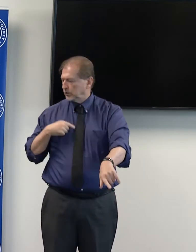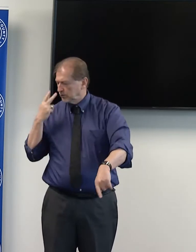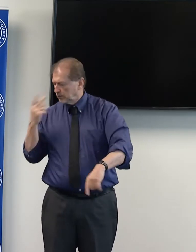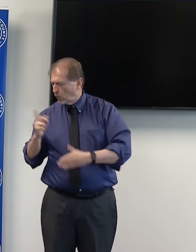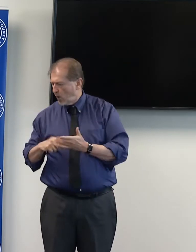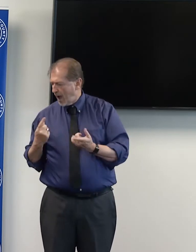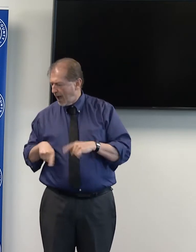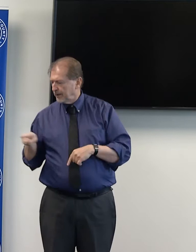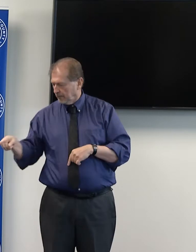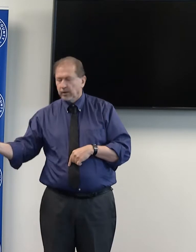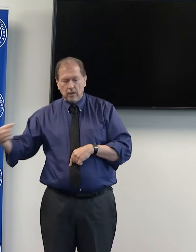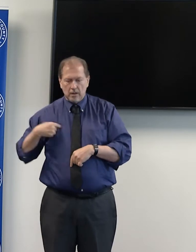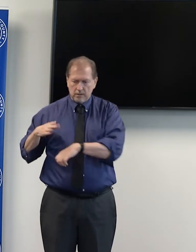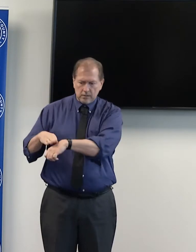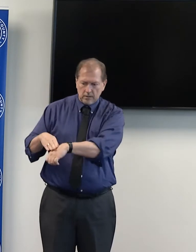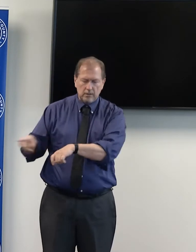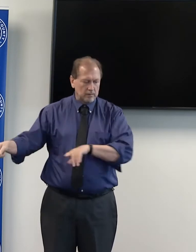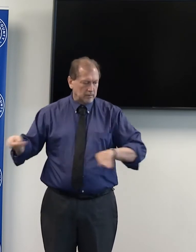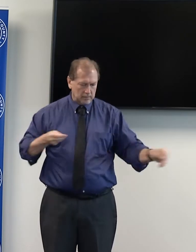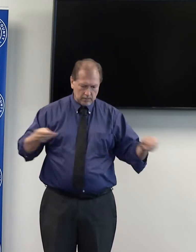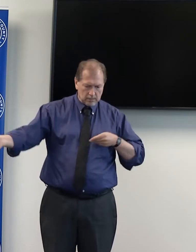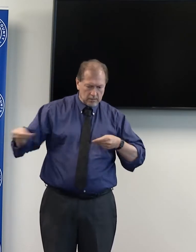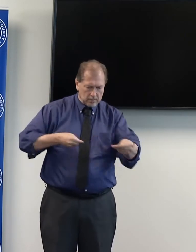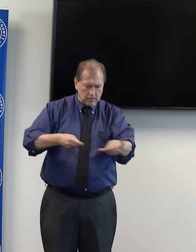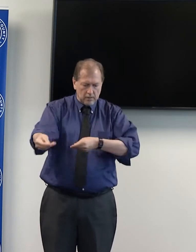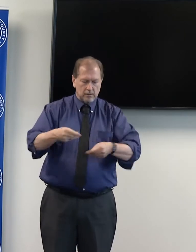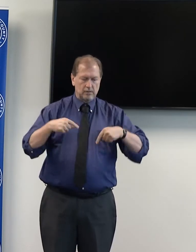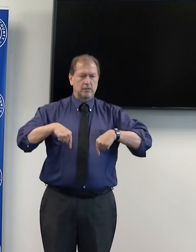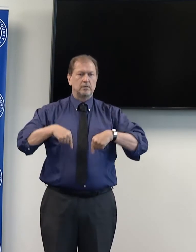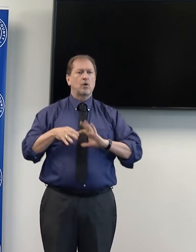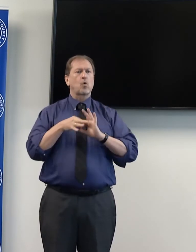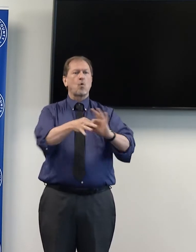to leverage in more difficult times such as this.